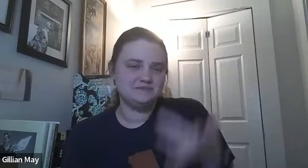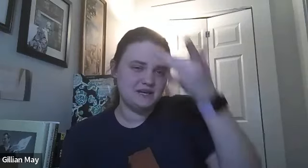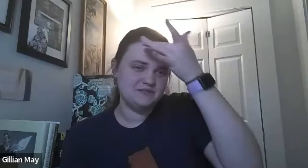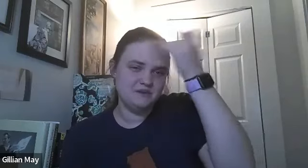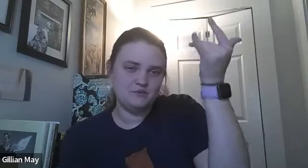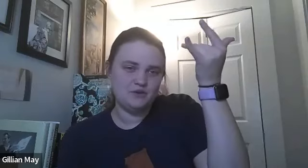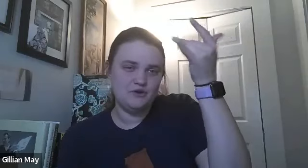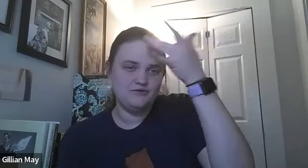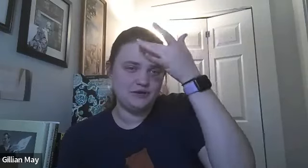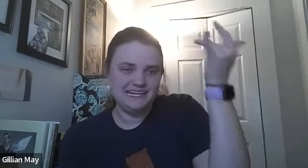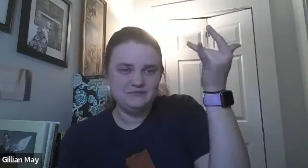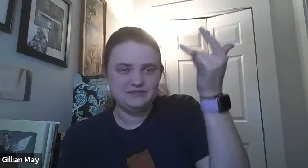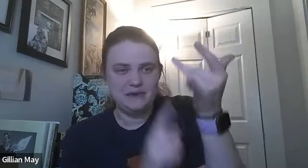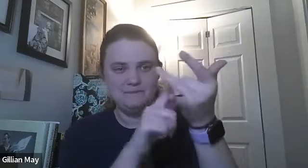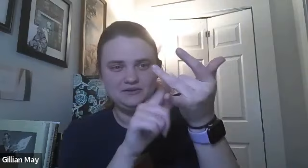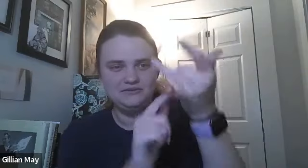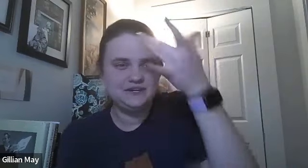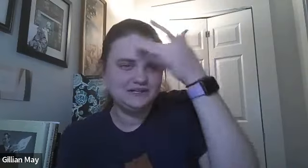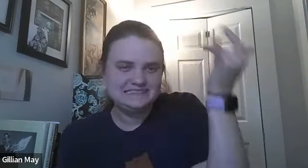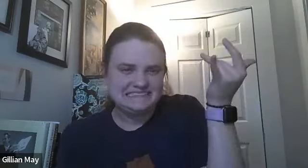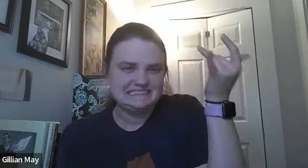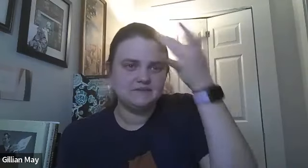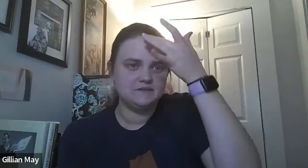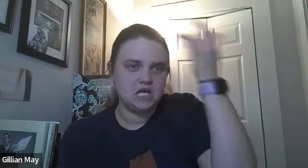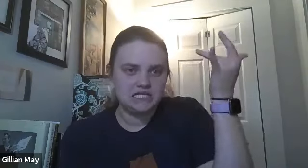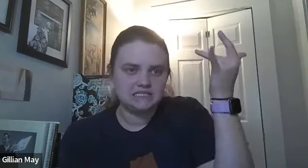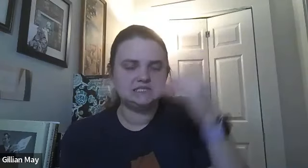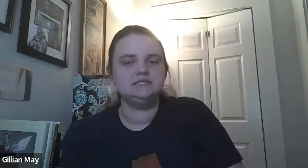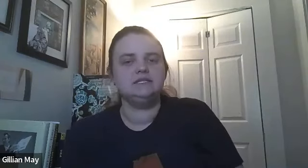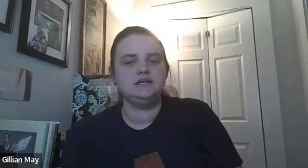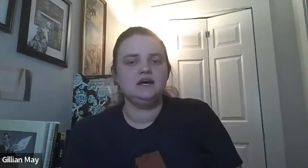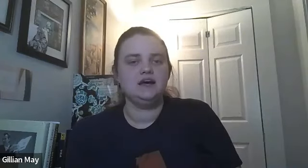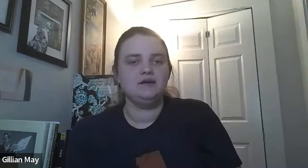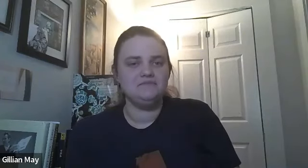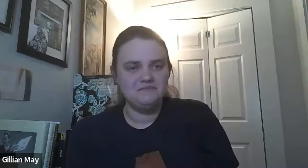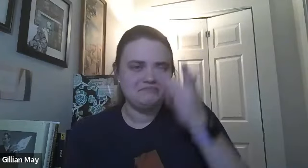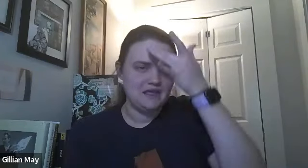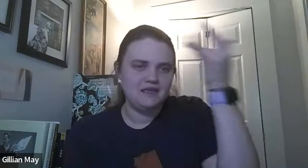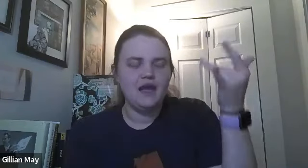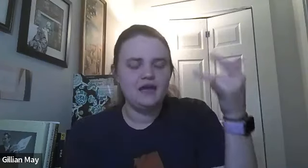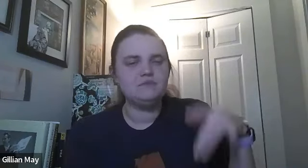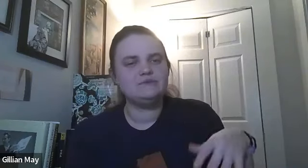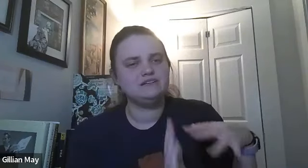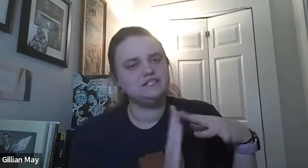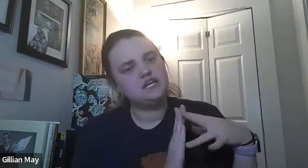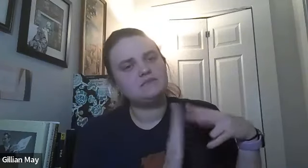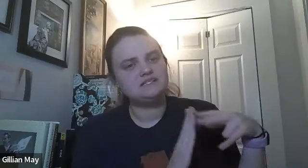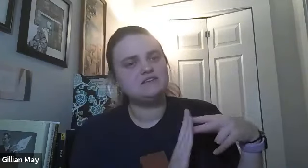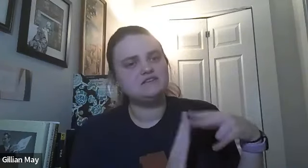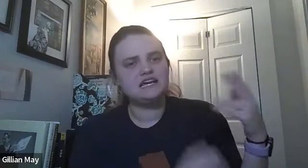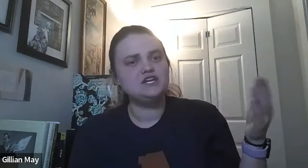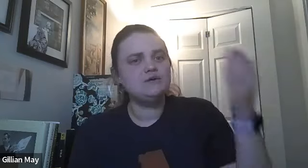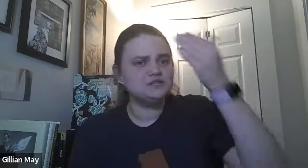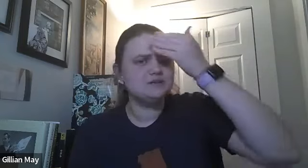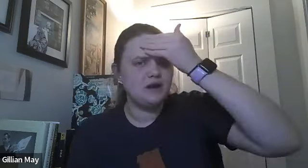Sometimes some people will go forget with that middle finger, forgot. Yeah, I had to momentarily check myself because I knew I was going to probably